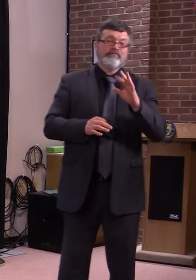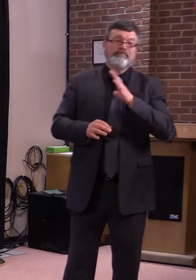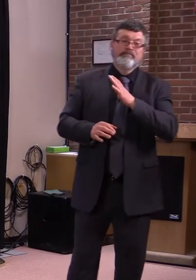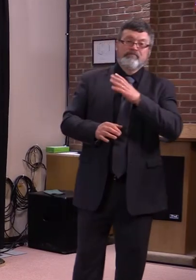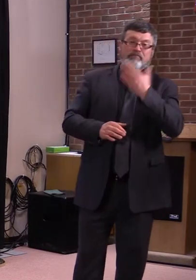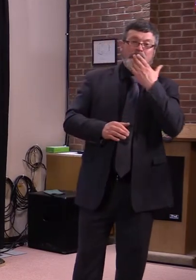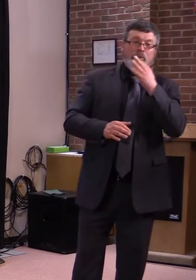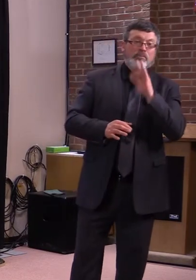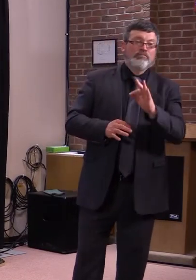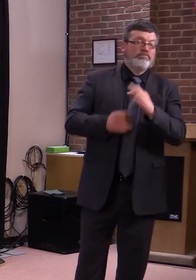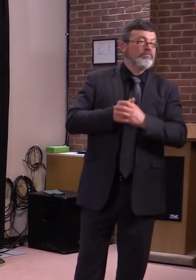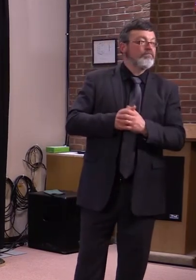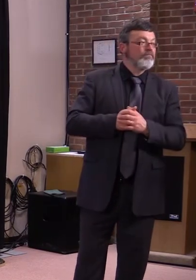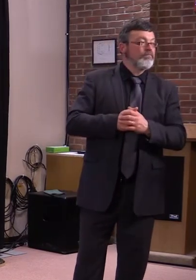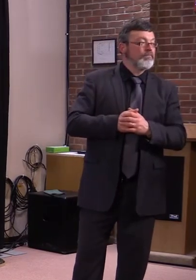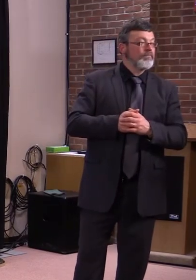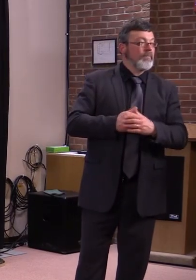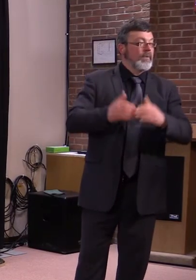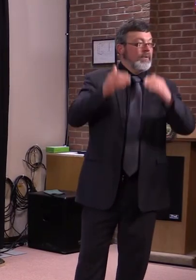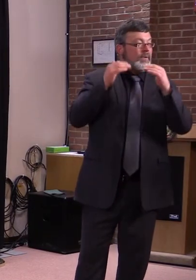Ed Barber, Newport Daily Express.